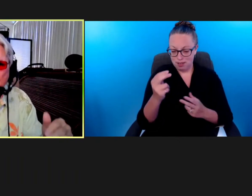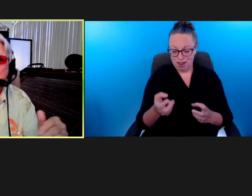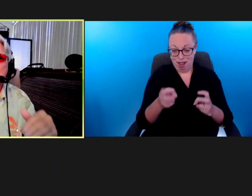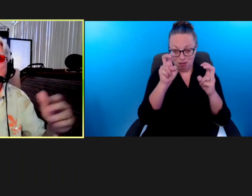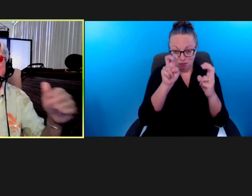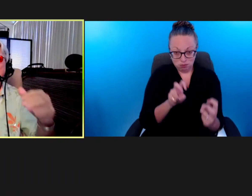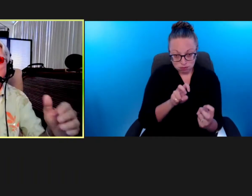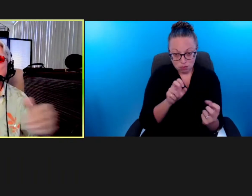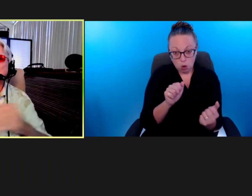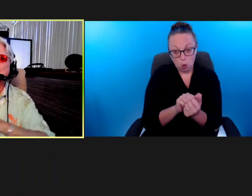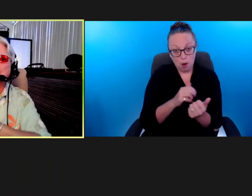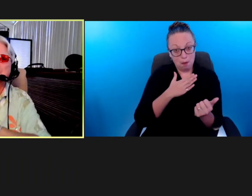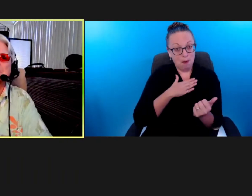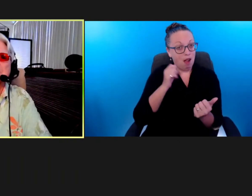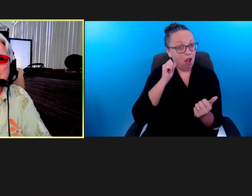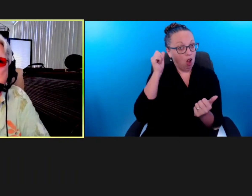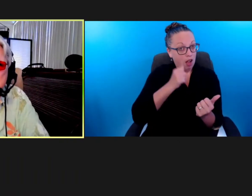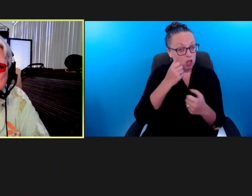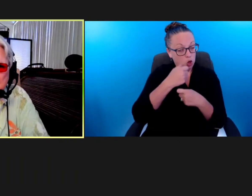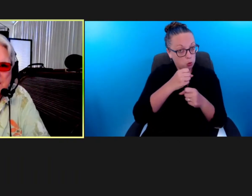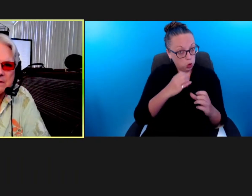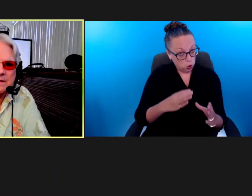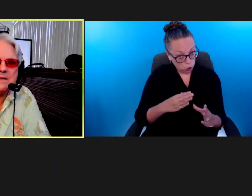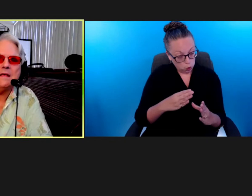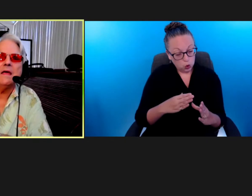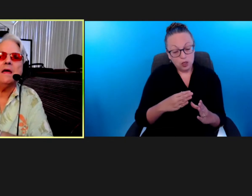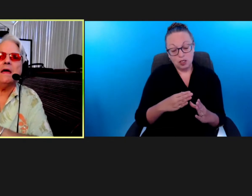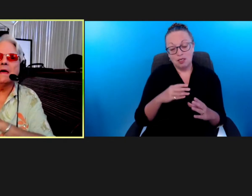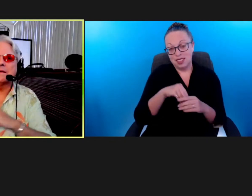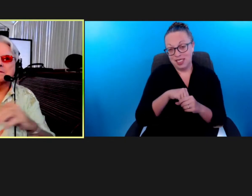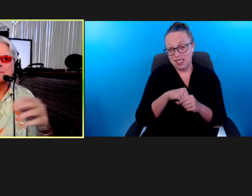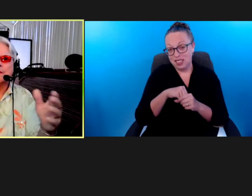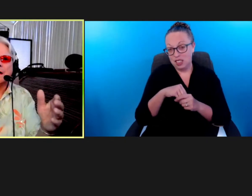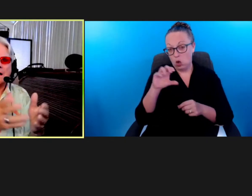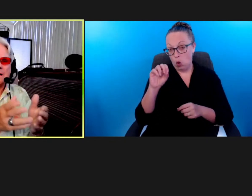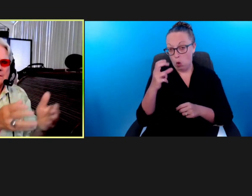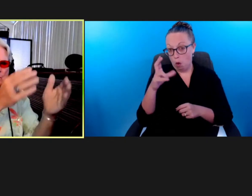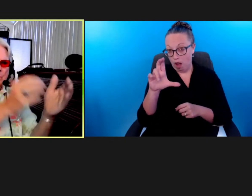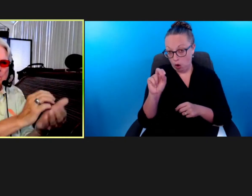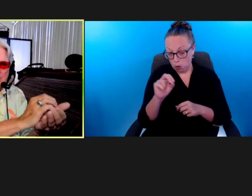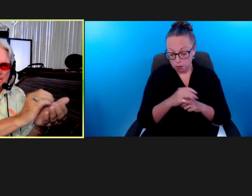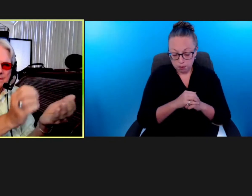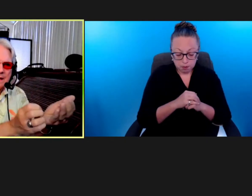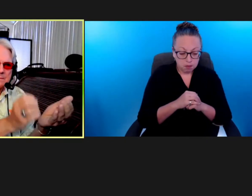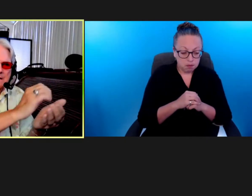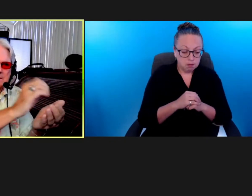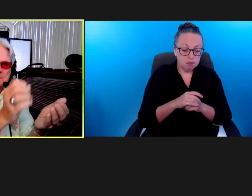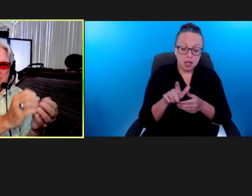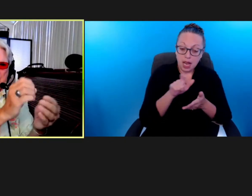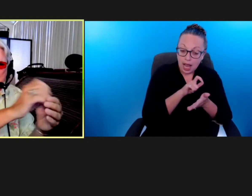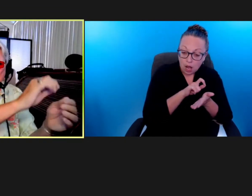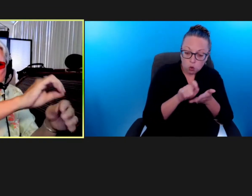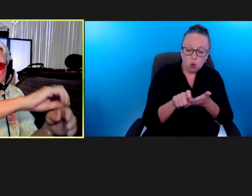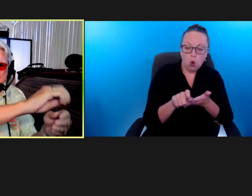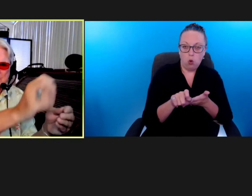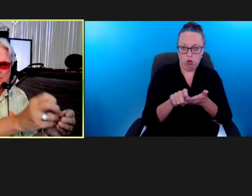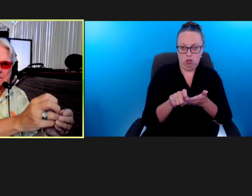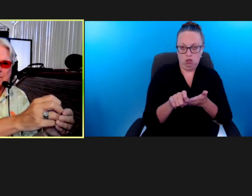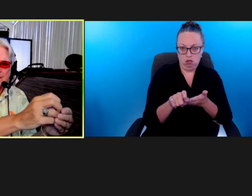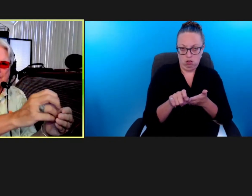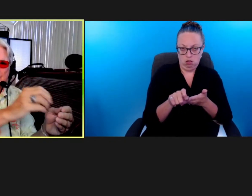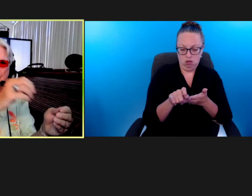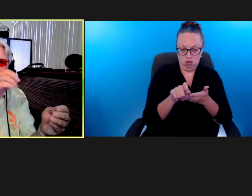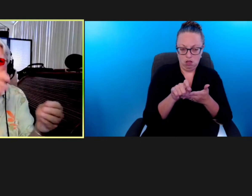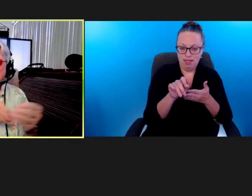producer, Frank Vale at MetroSync Studios in Cleveland, and I wrote the animation, I wrote the